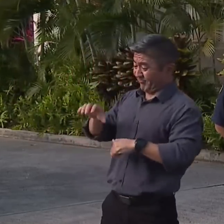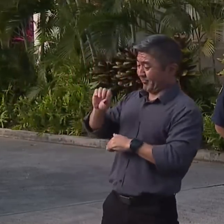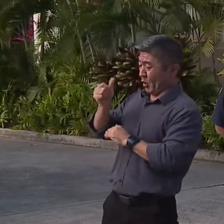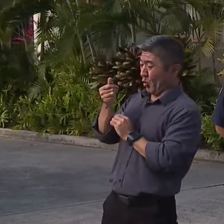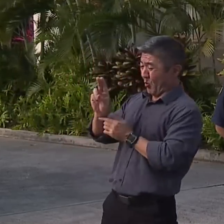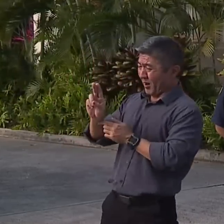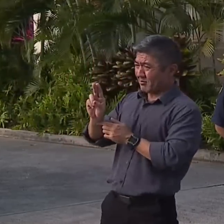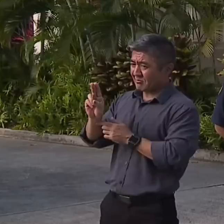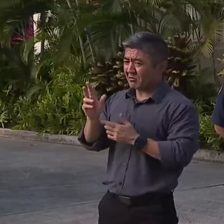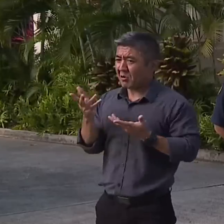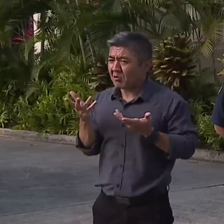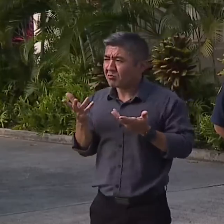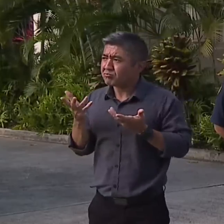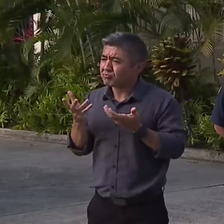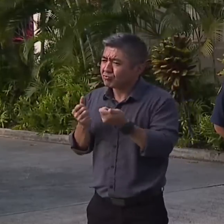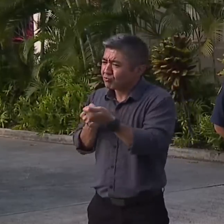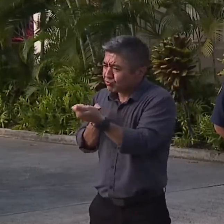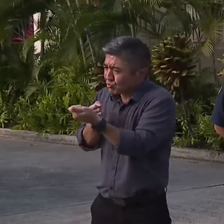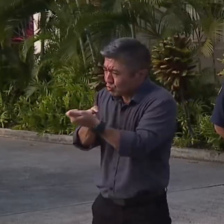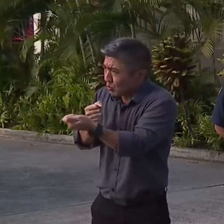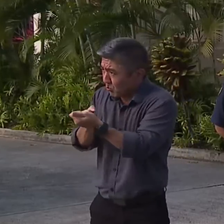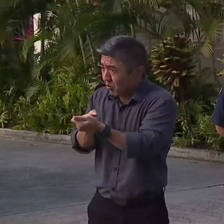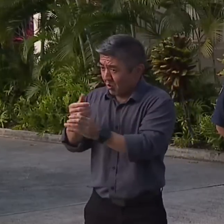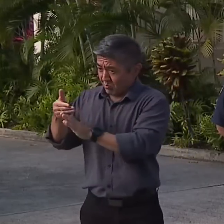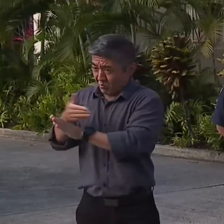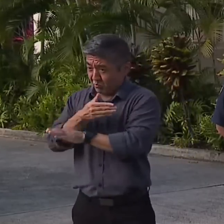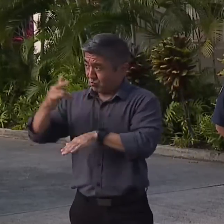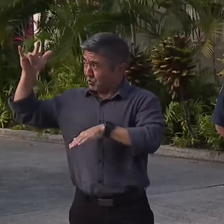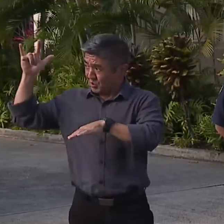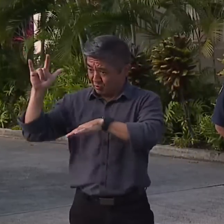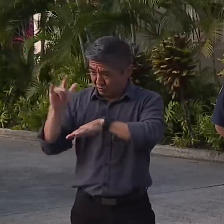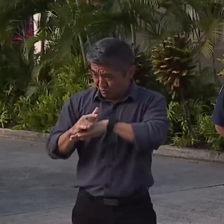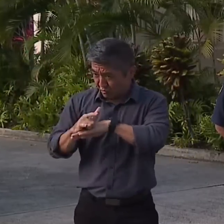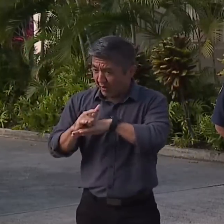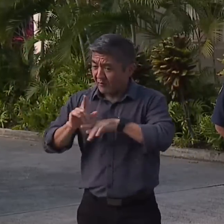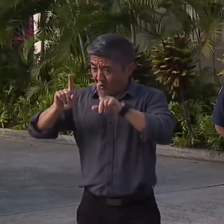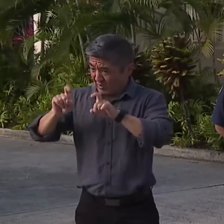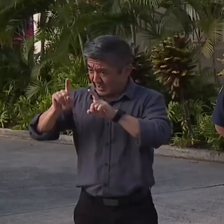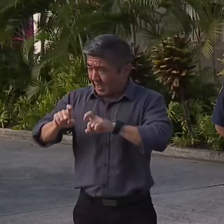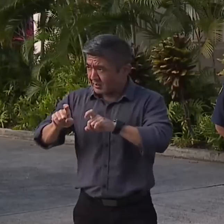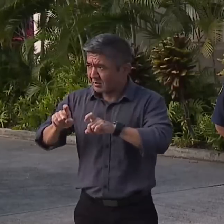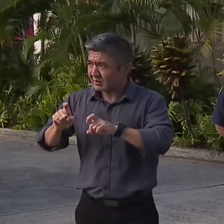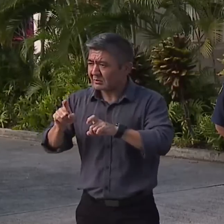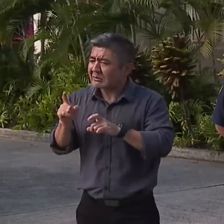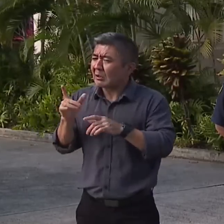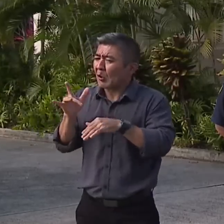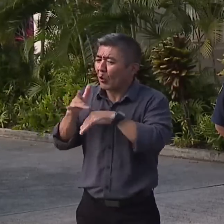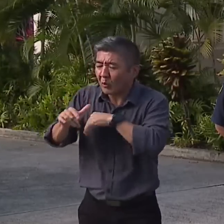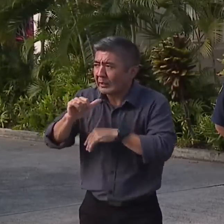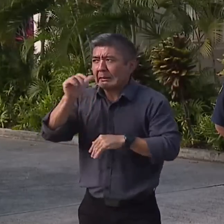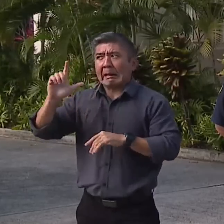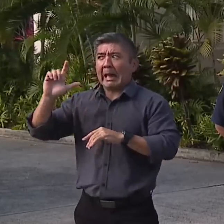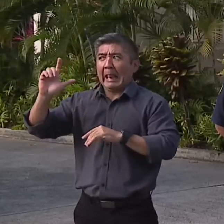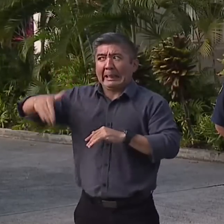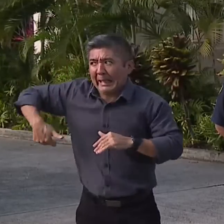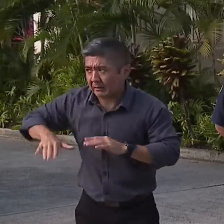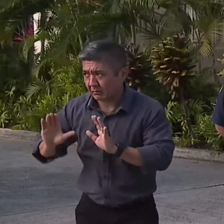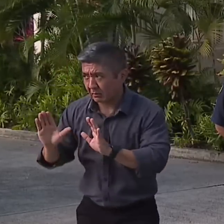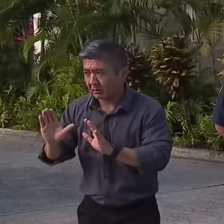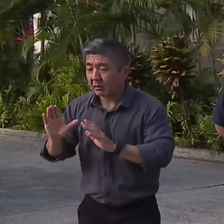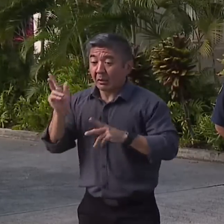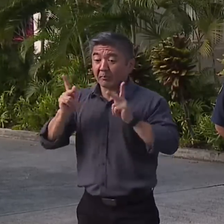a pre-travel test program earlier than later. And the reason is right now people are coming in to